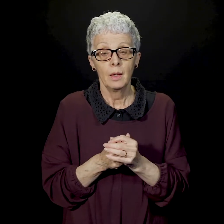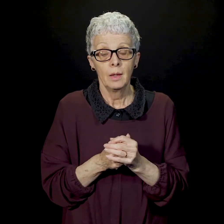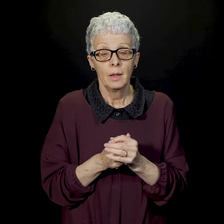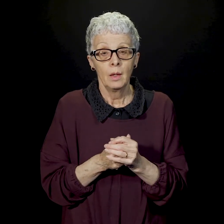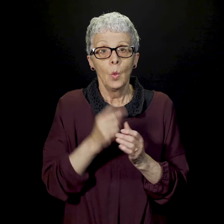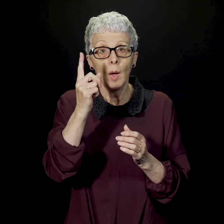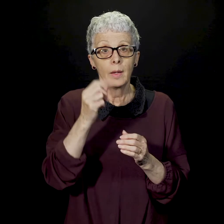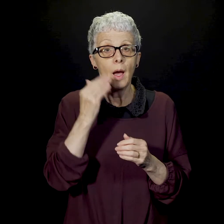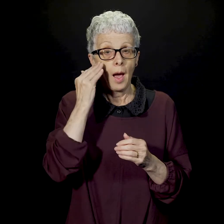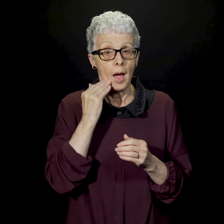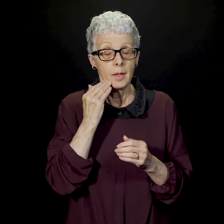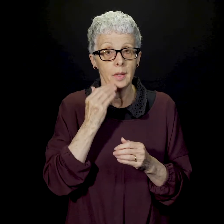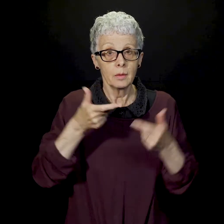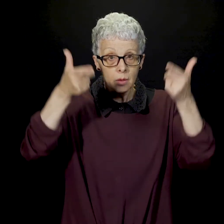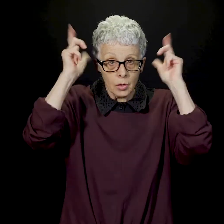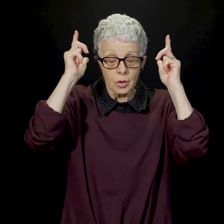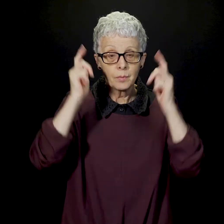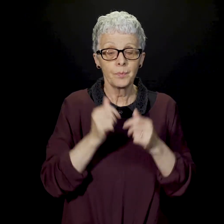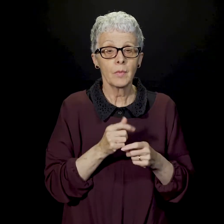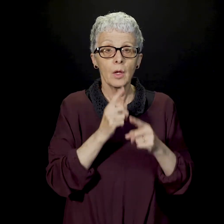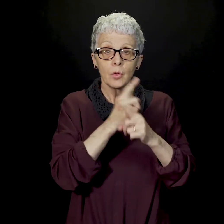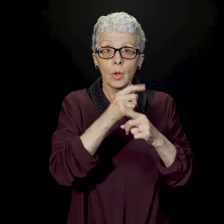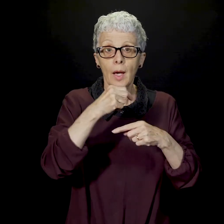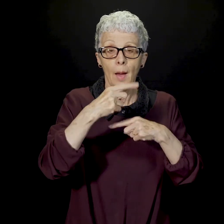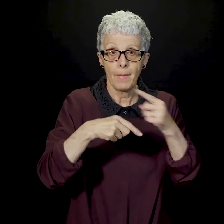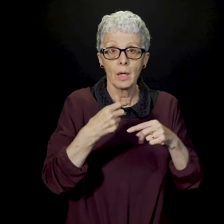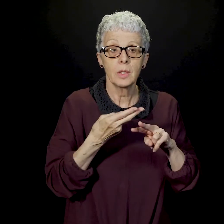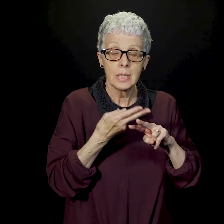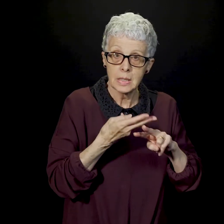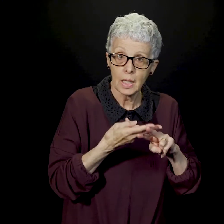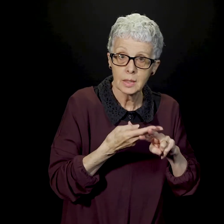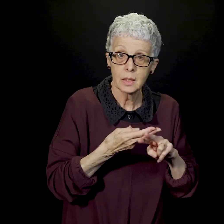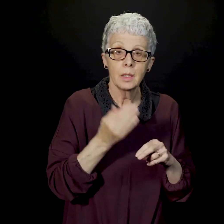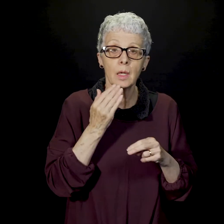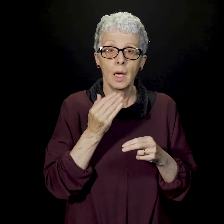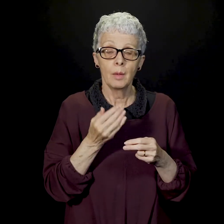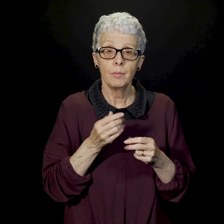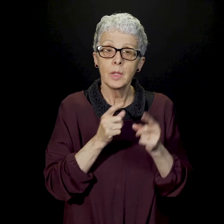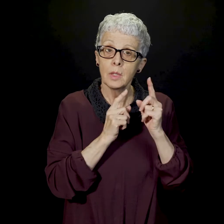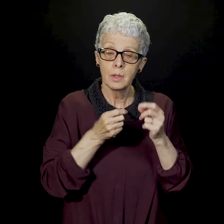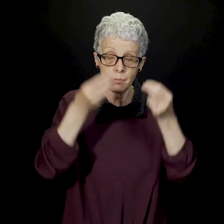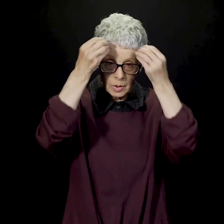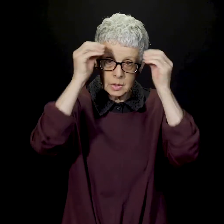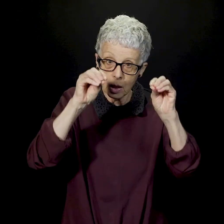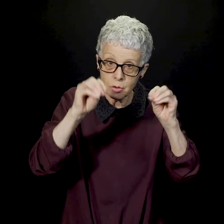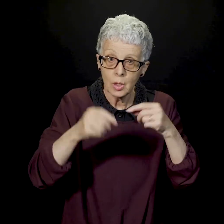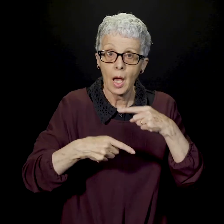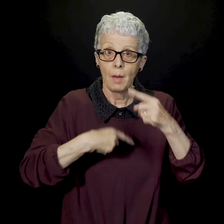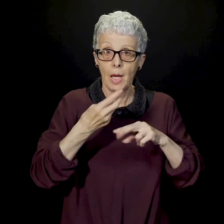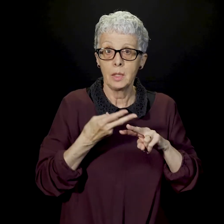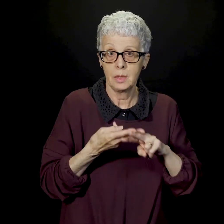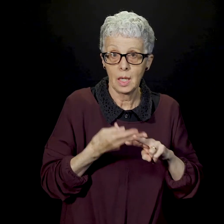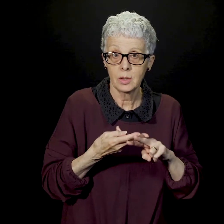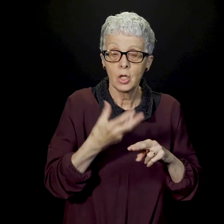Freitas, who specializes in the areas of social media, sex, and sexual assault, wrote a book on her findings of